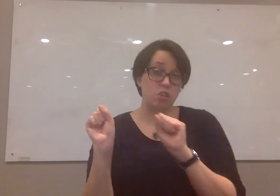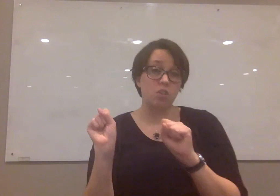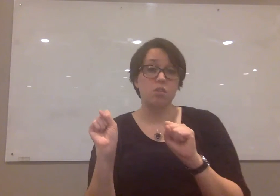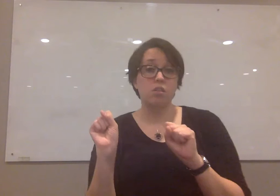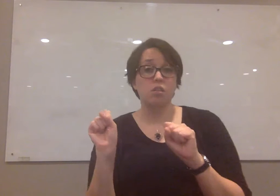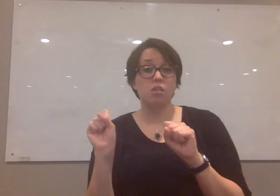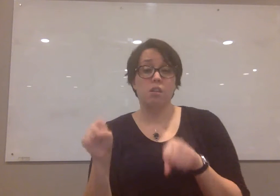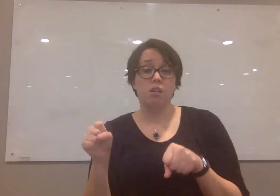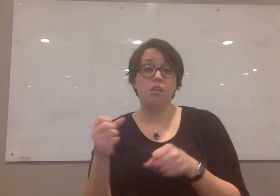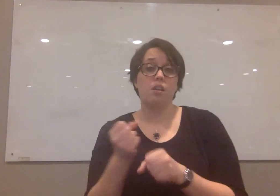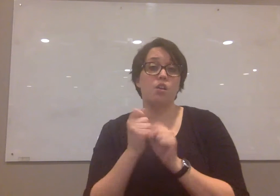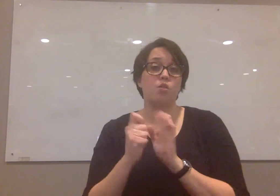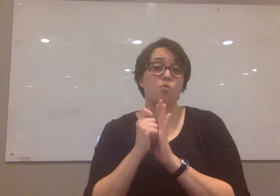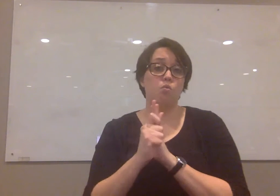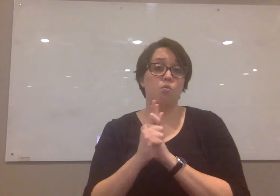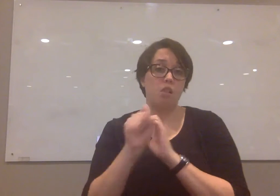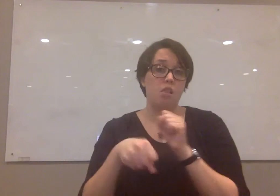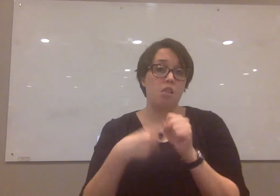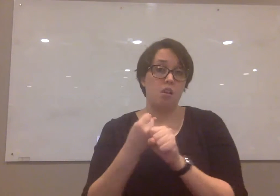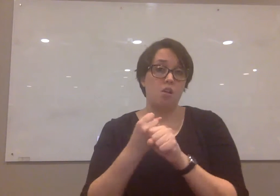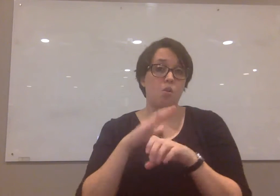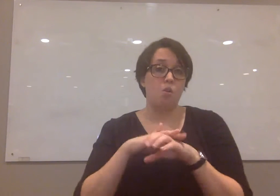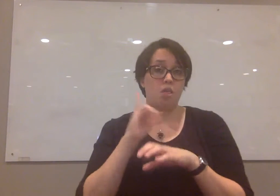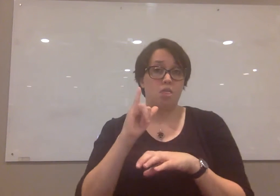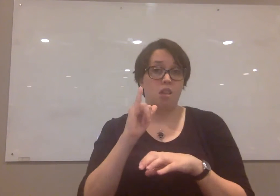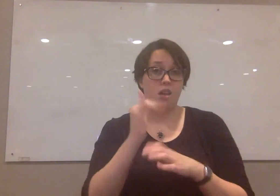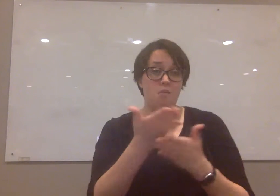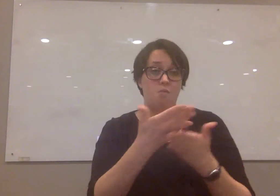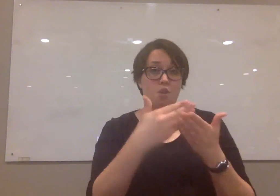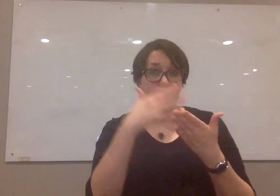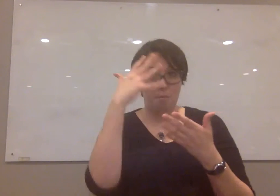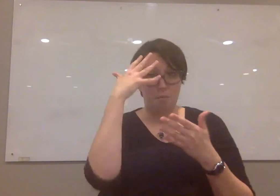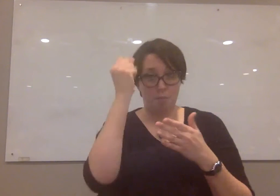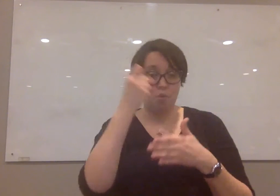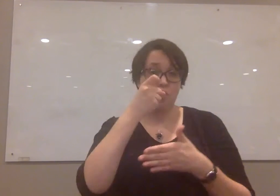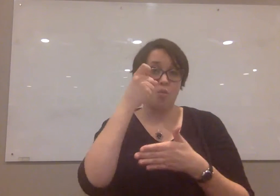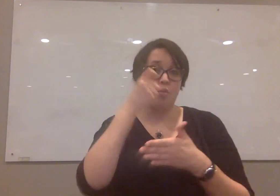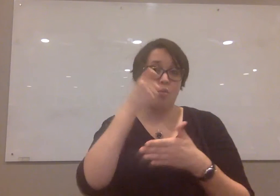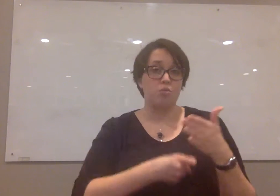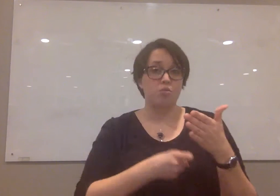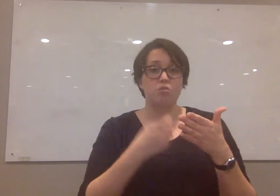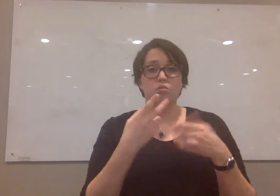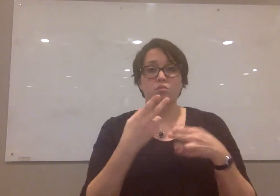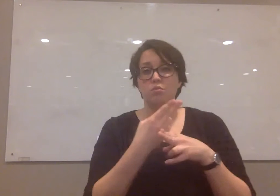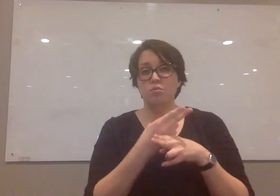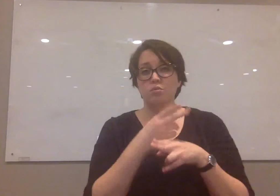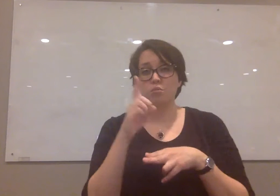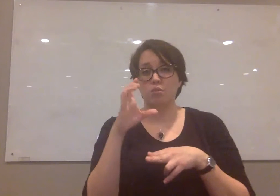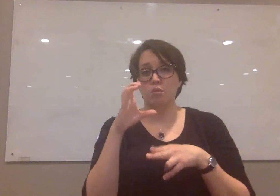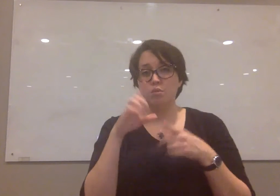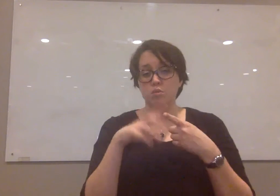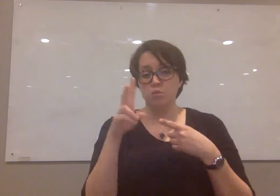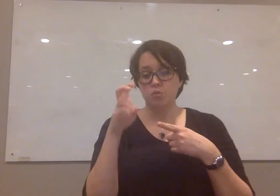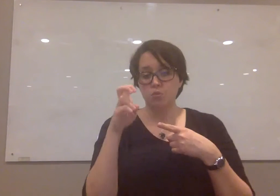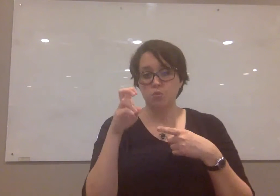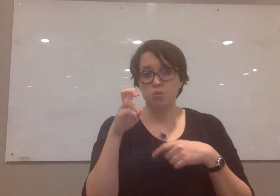get a write lock on that block of memory. It will cost you 100 to 200 clock cycles. Okay.